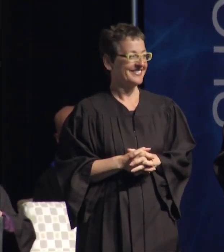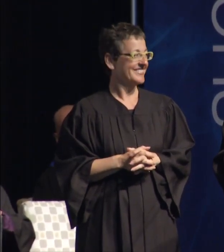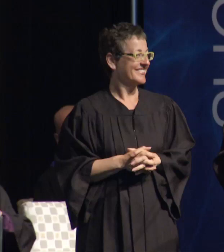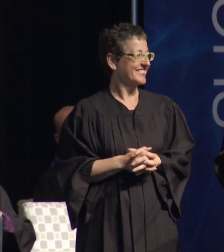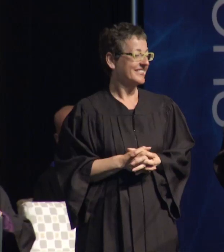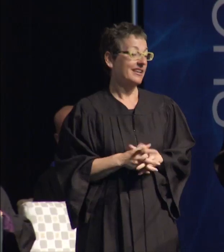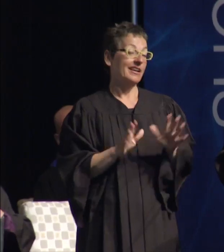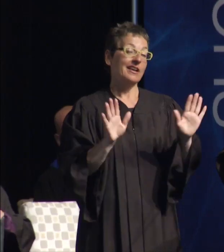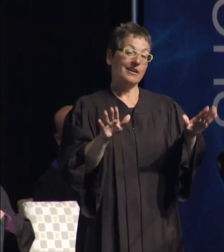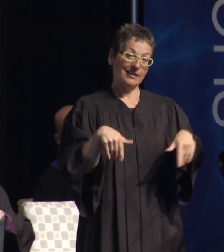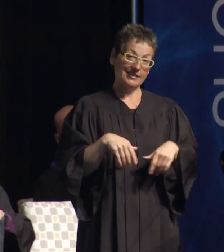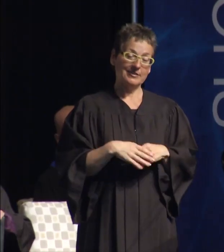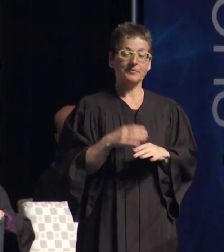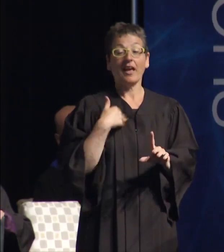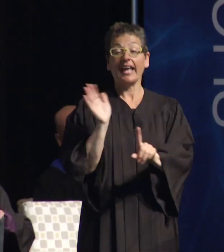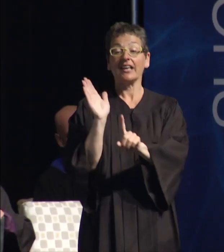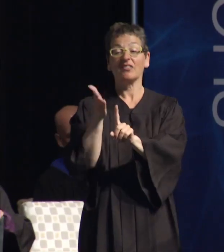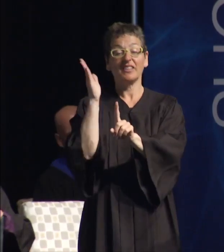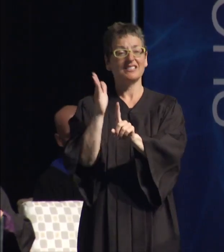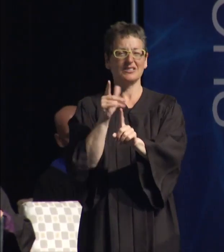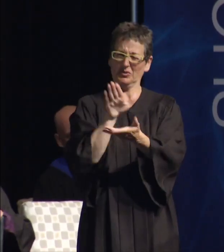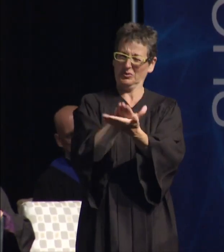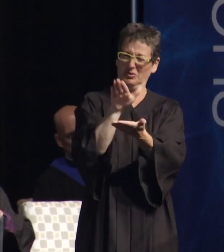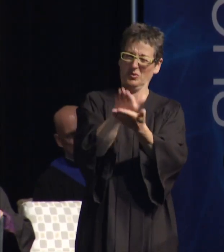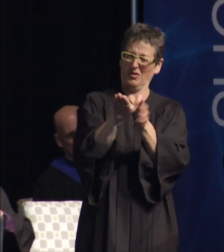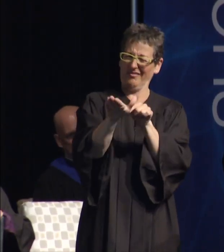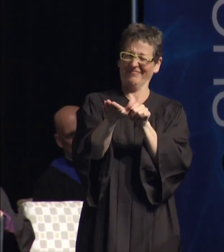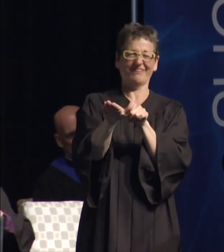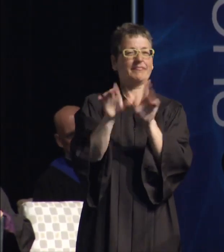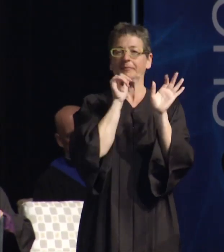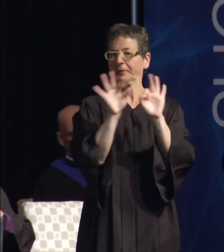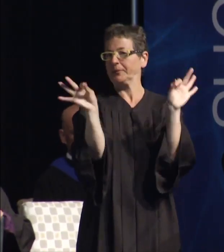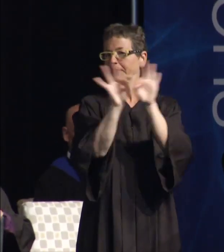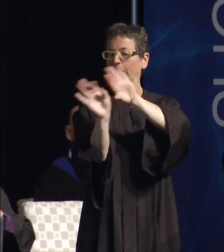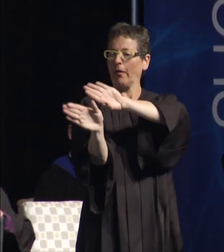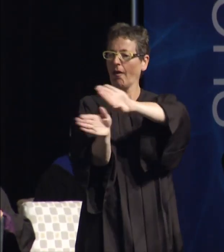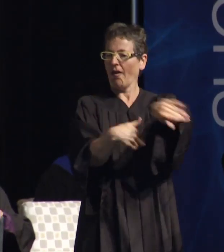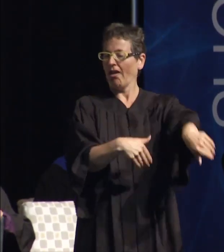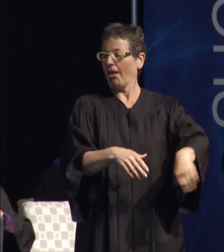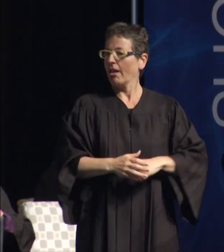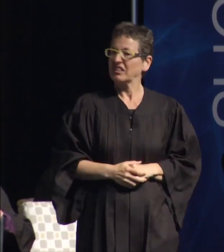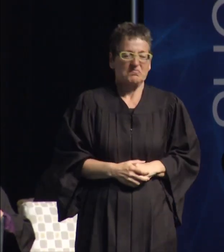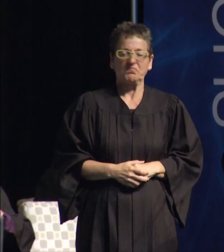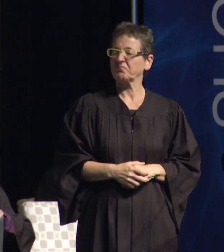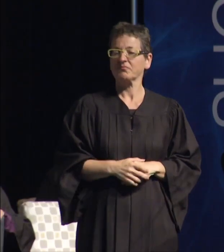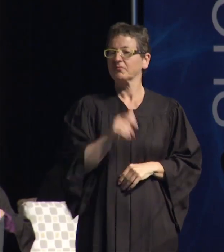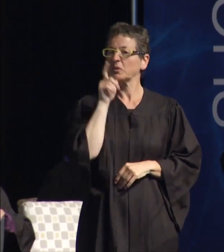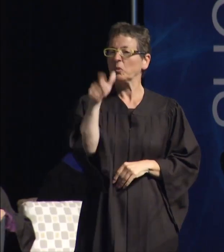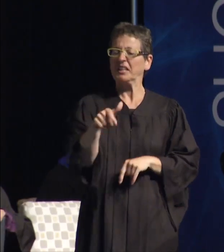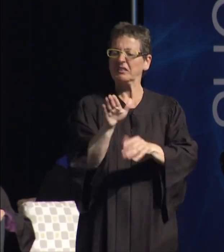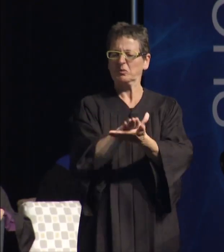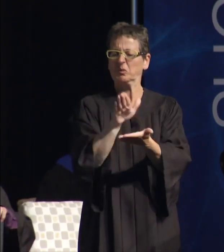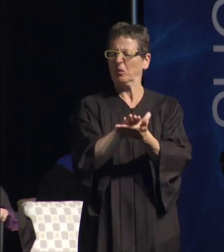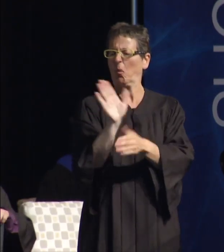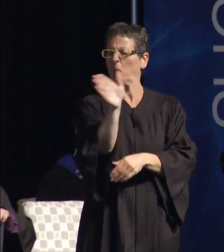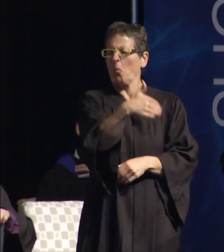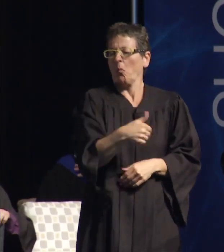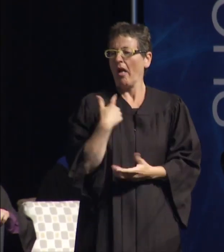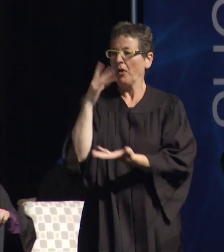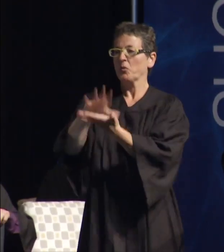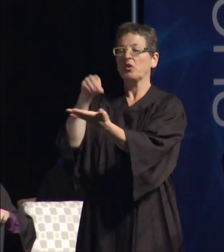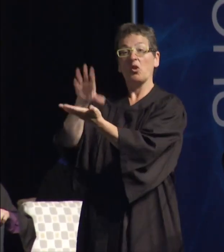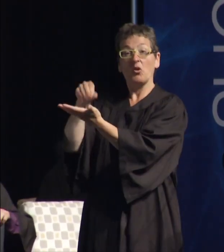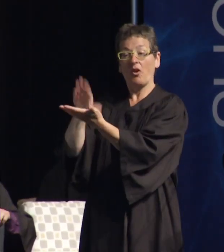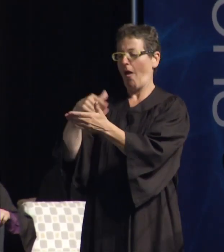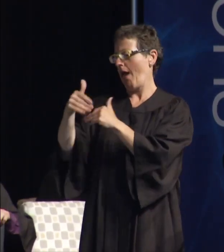I had convinced myself that school was highly overrated and that reality was outside the brick walls of the classrooms. So I spent